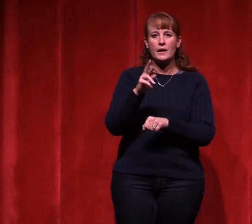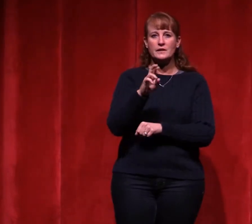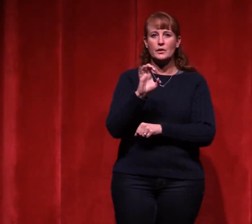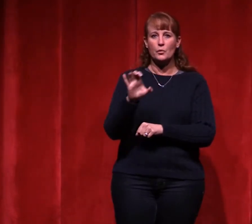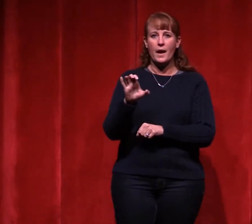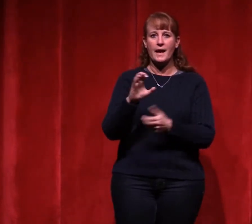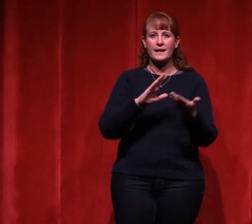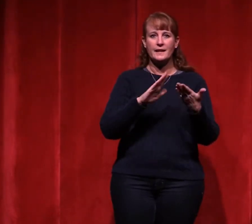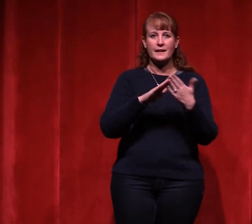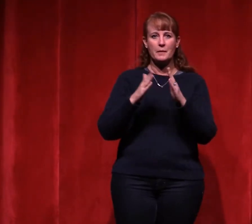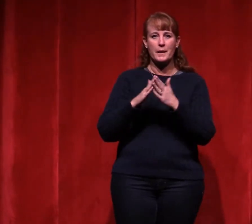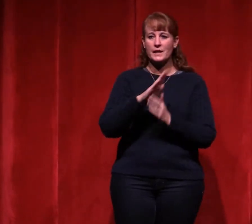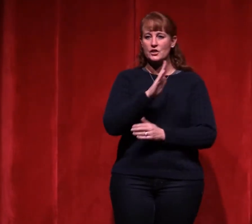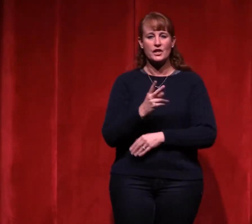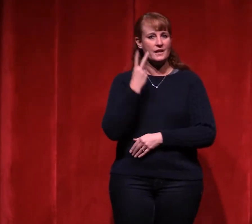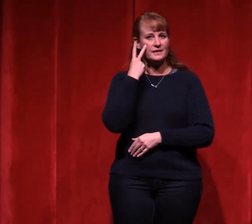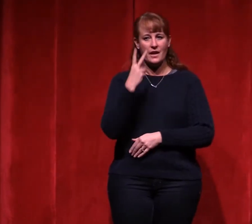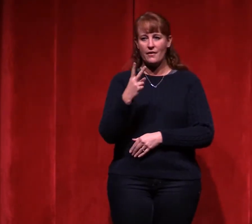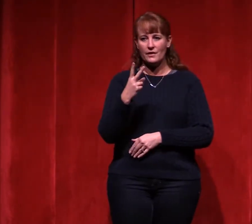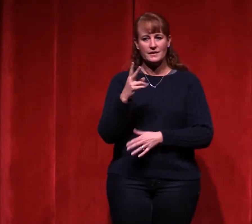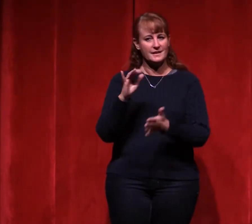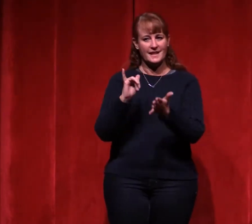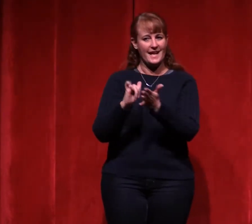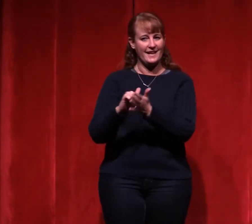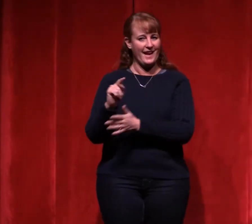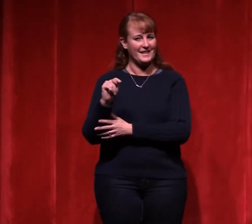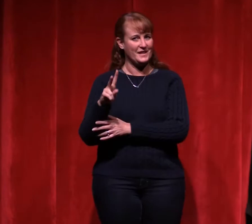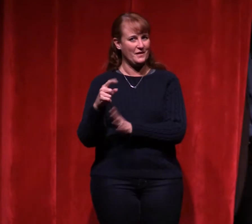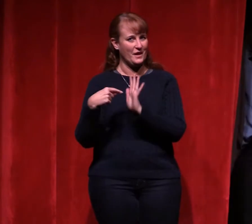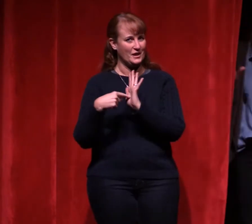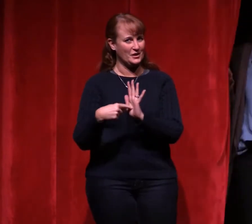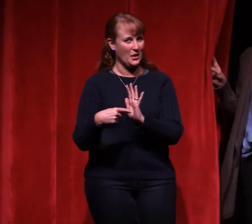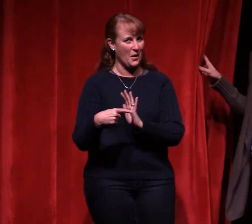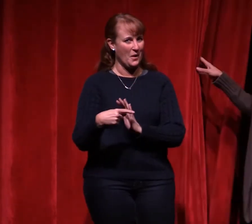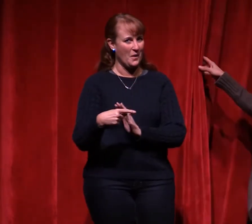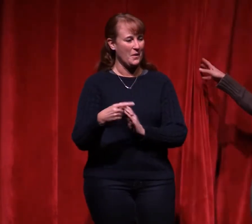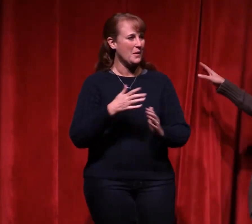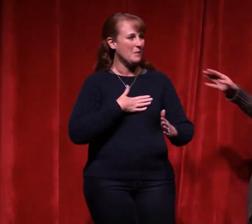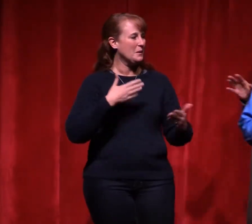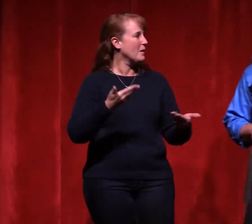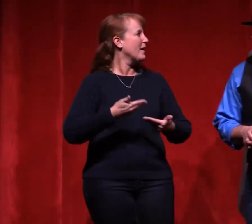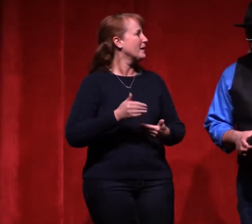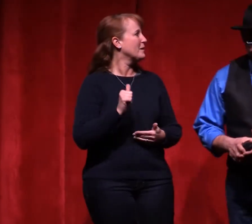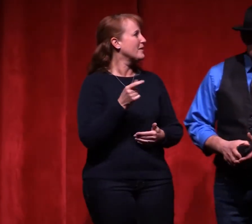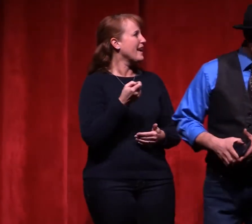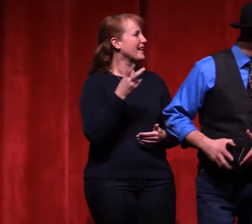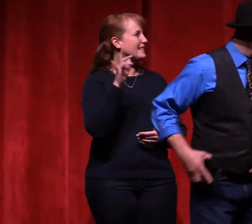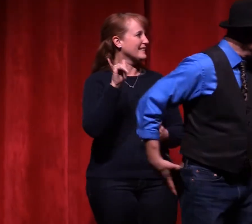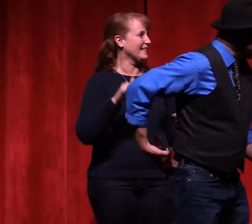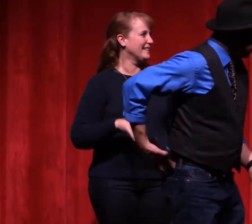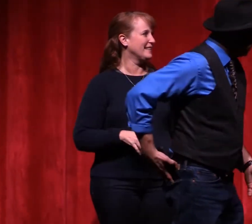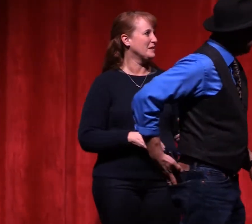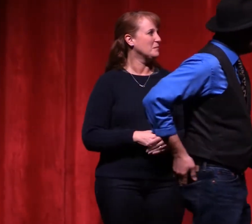lives. She has never seen the sitcom. Please welcome Ainsley McWaugh.